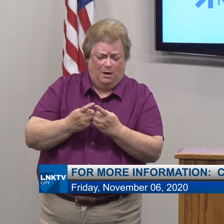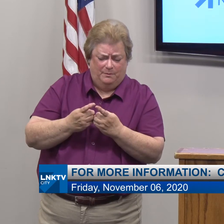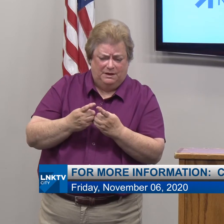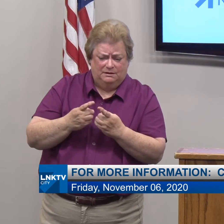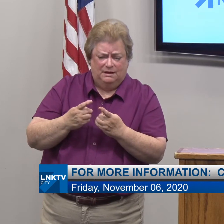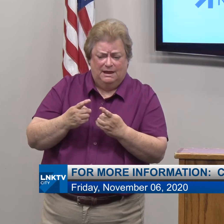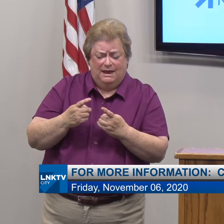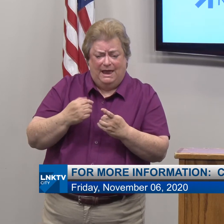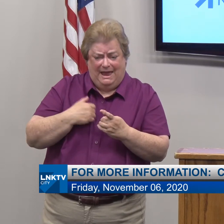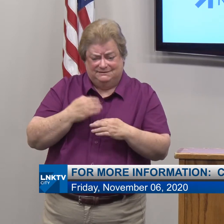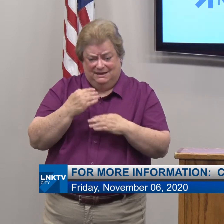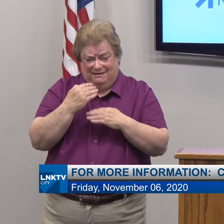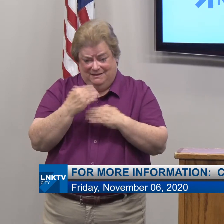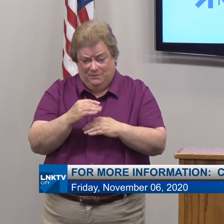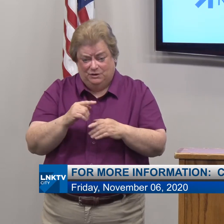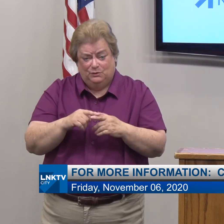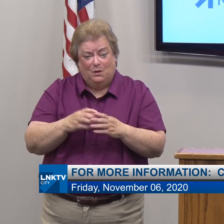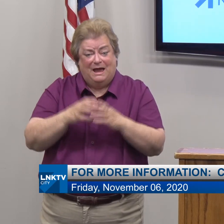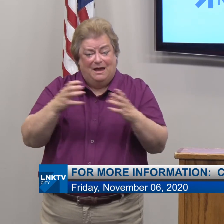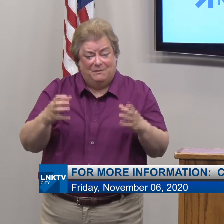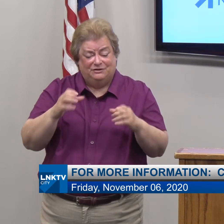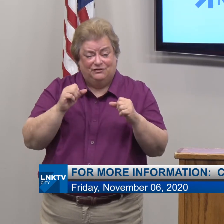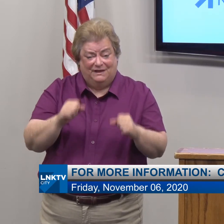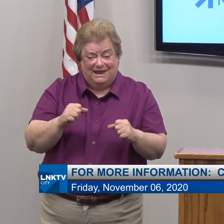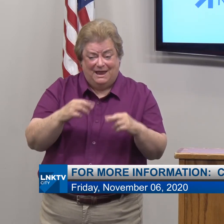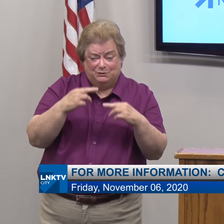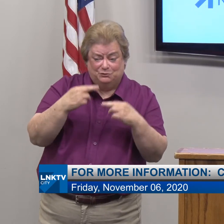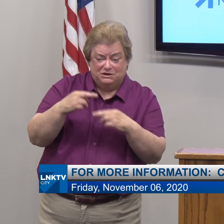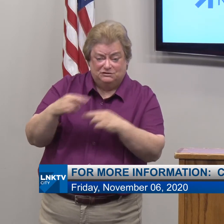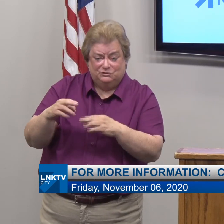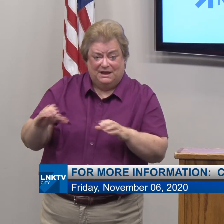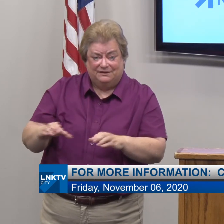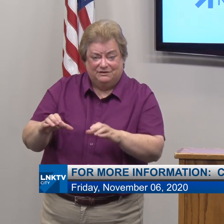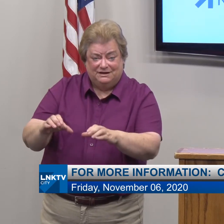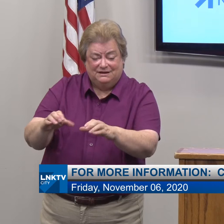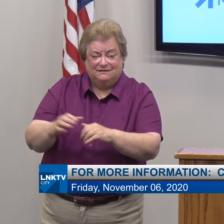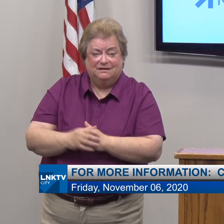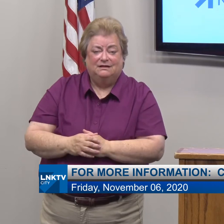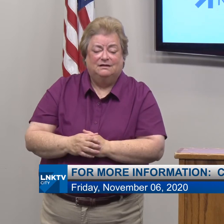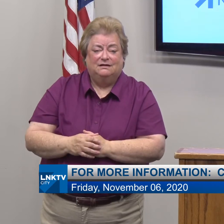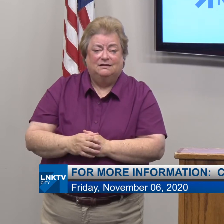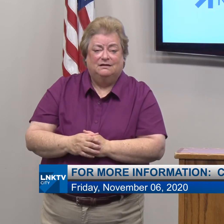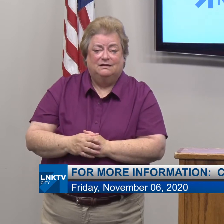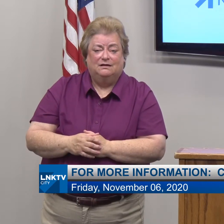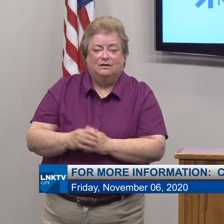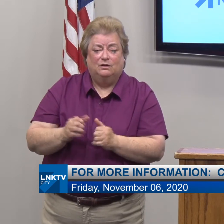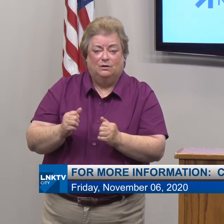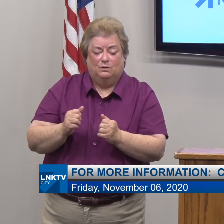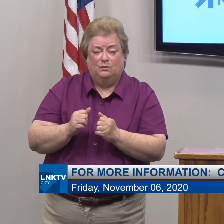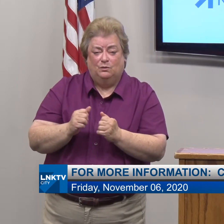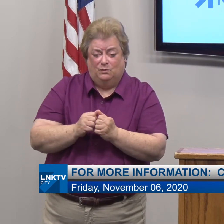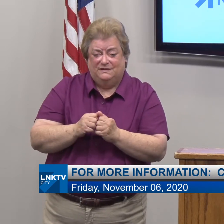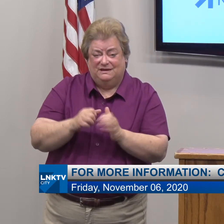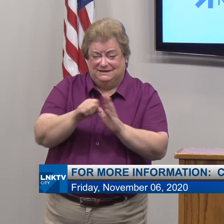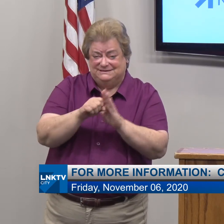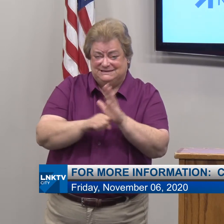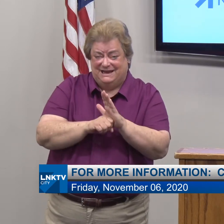much it can restrict activities like bar capacity with the state DHM?